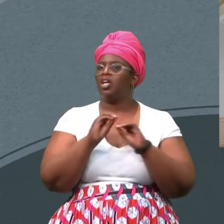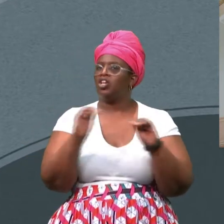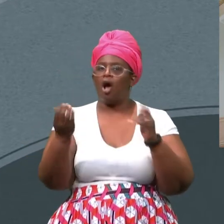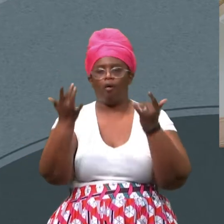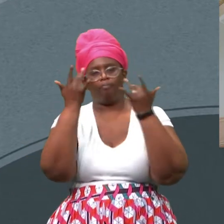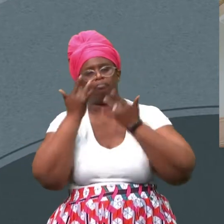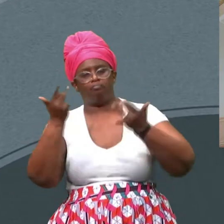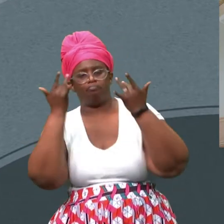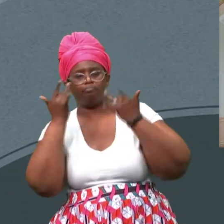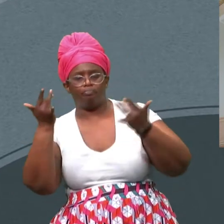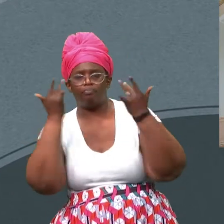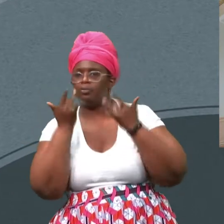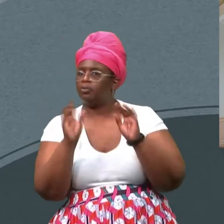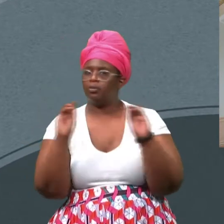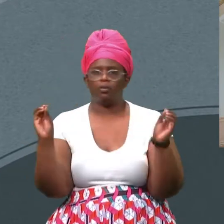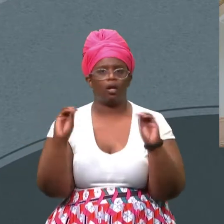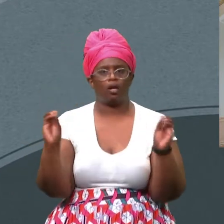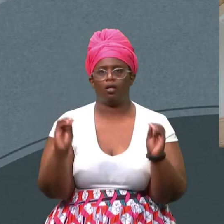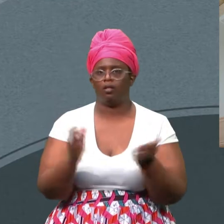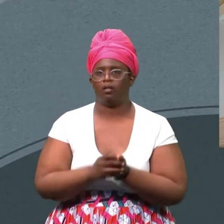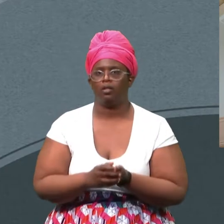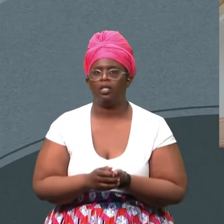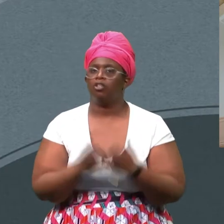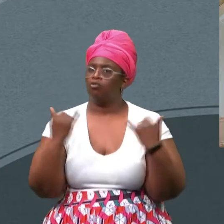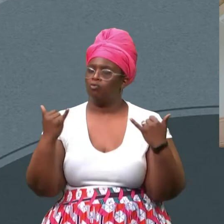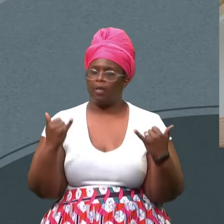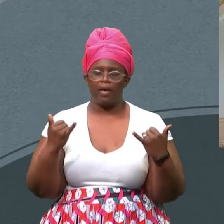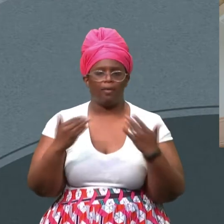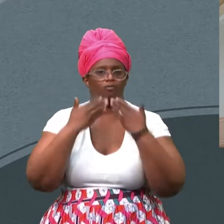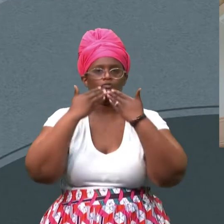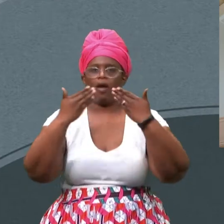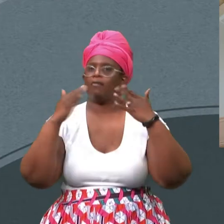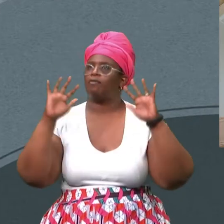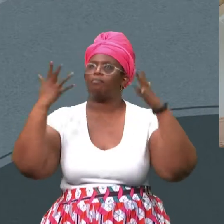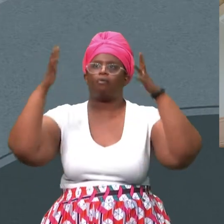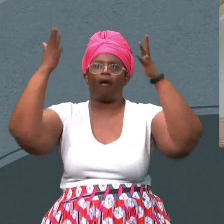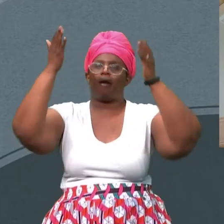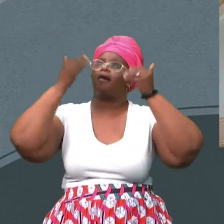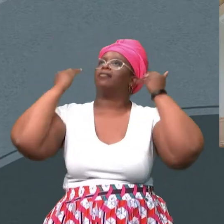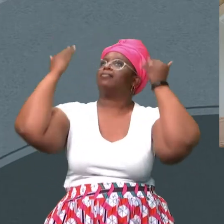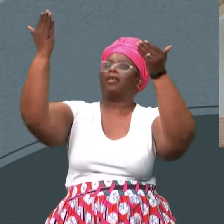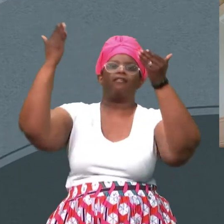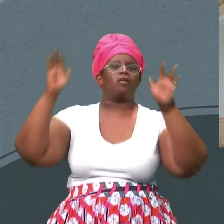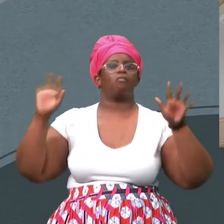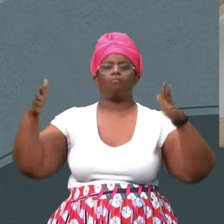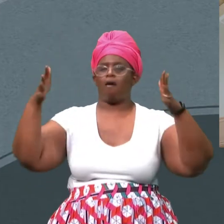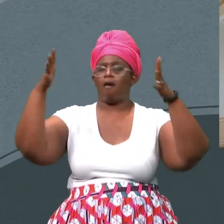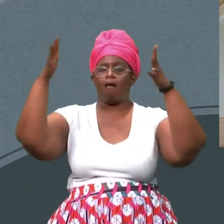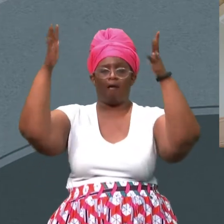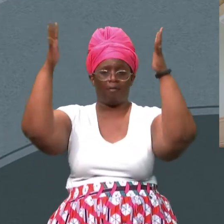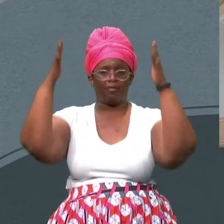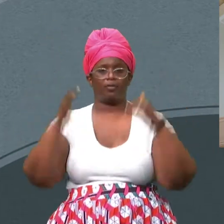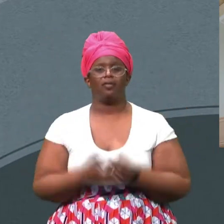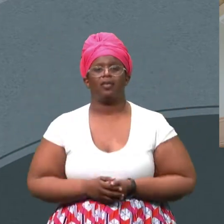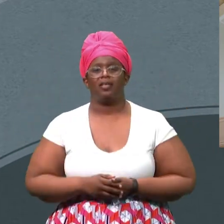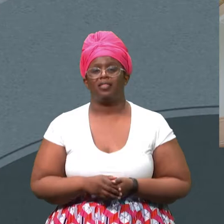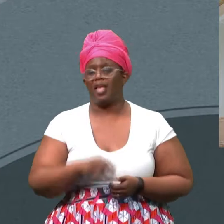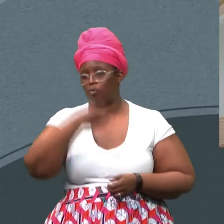me. Today I'm going to give God grateful praise. That's what she does in this Magnificat. My